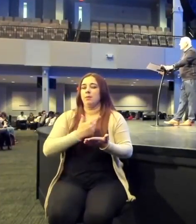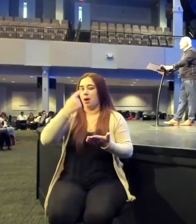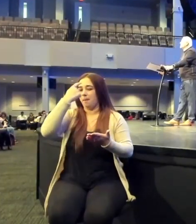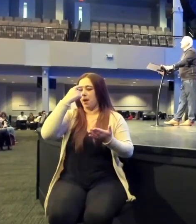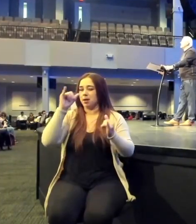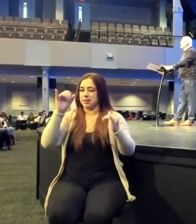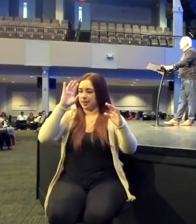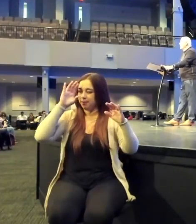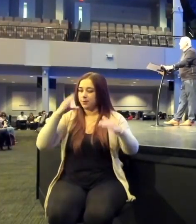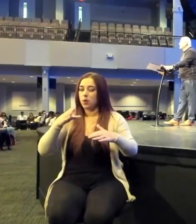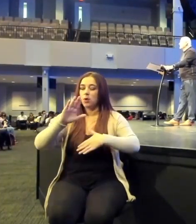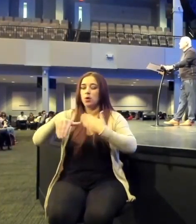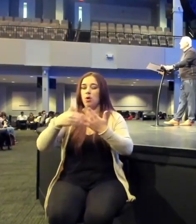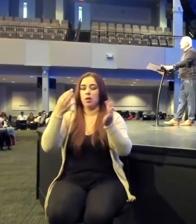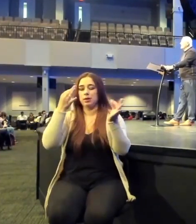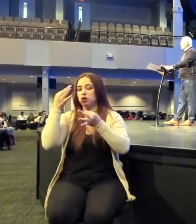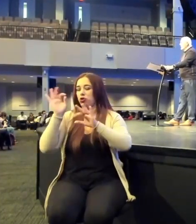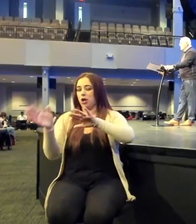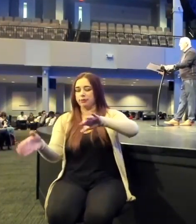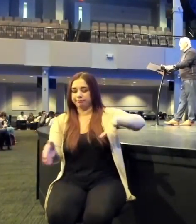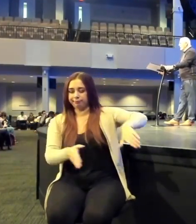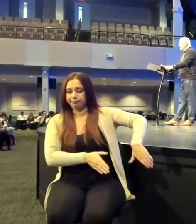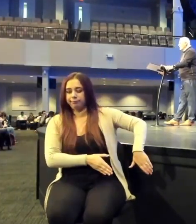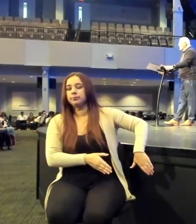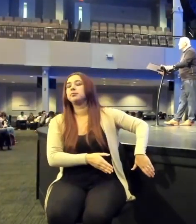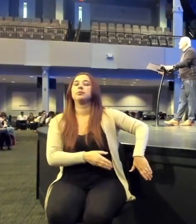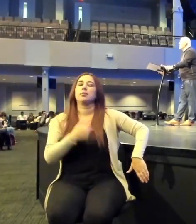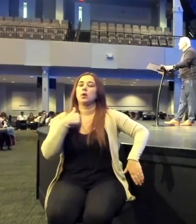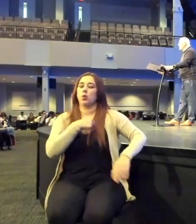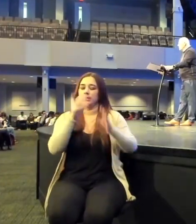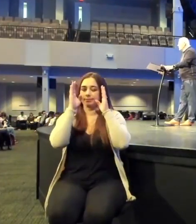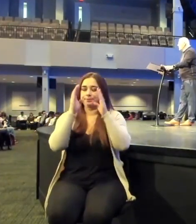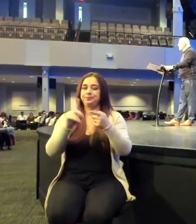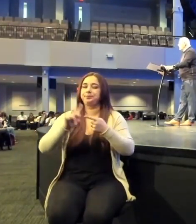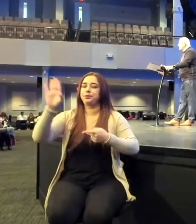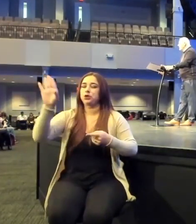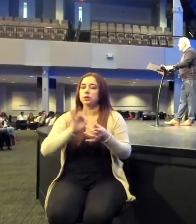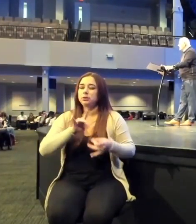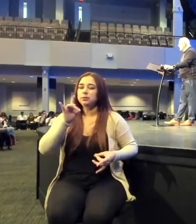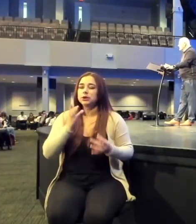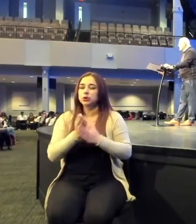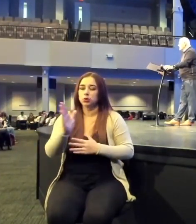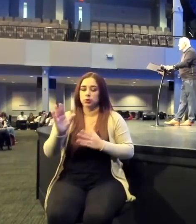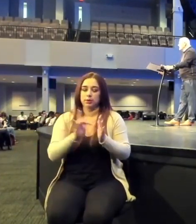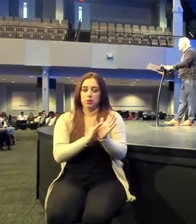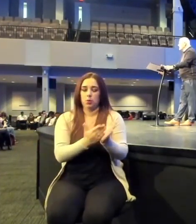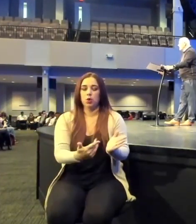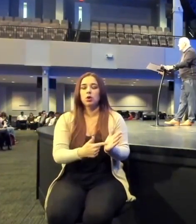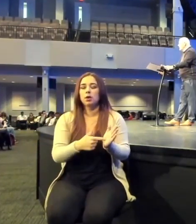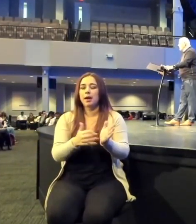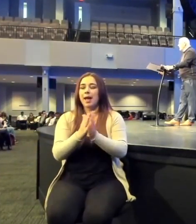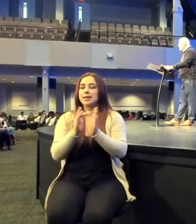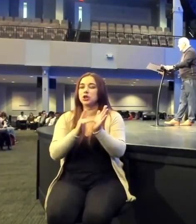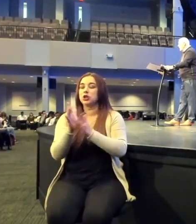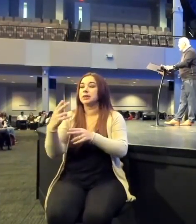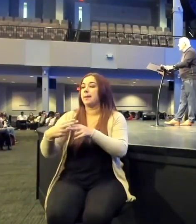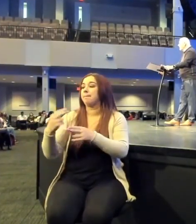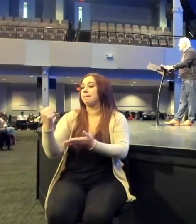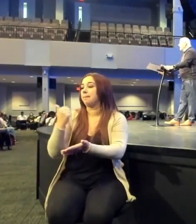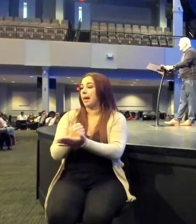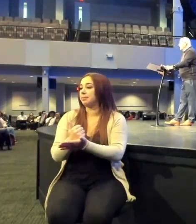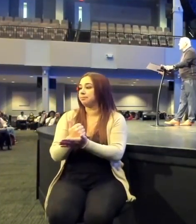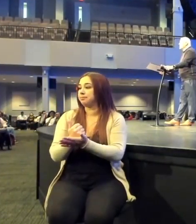that every distraction will be placed aside, that we would hear the voice of your spirit through your word today. We ask it in Jesus' name.